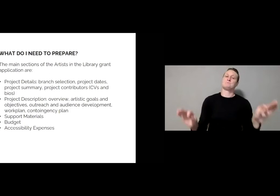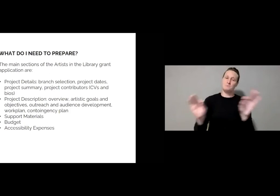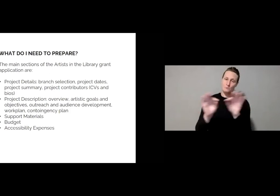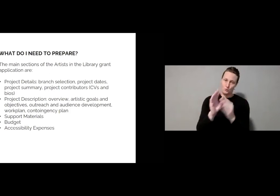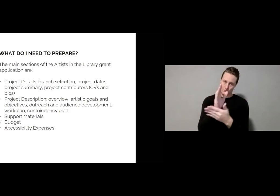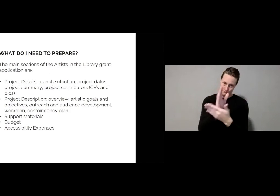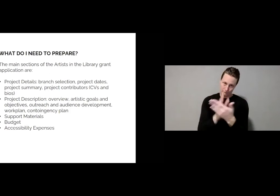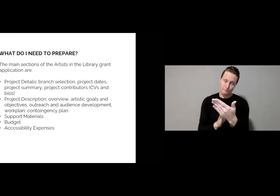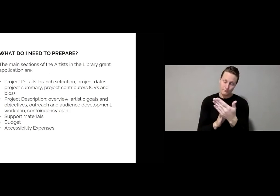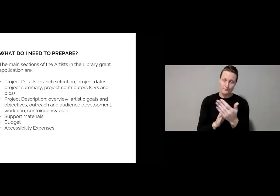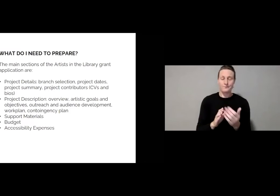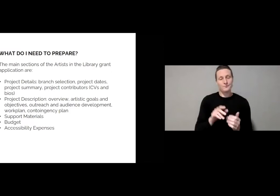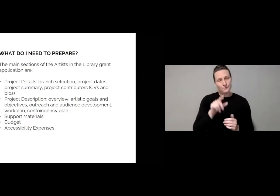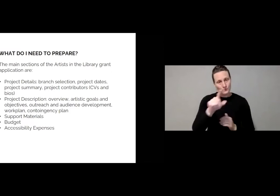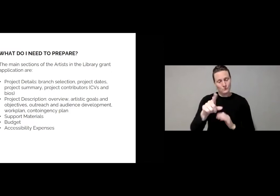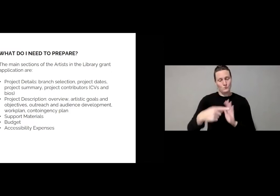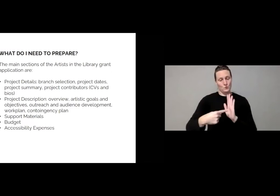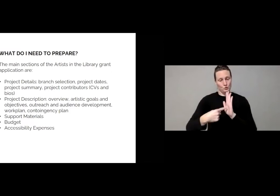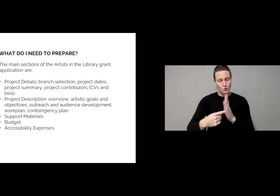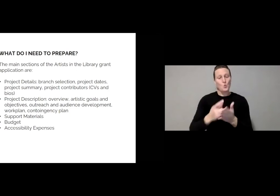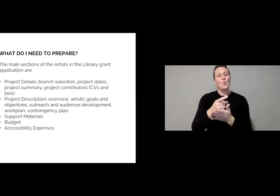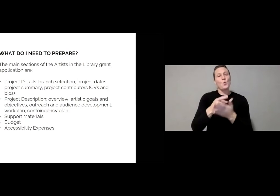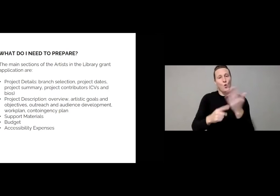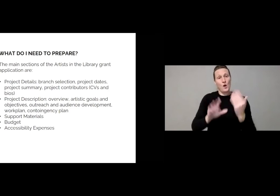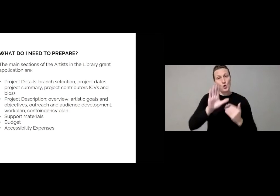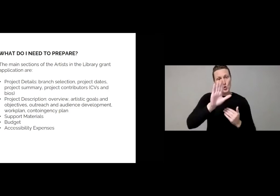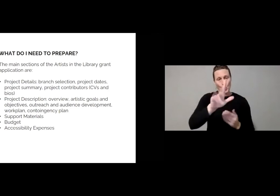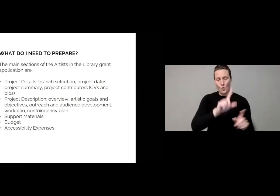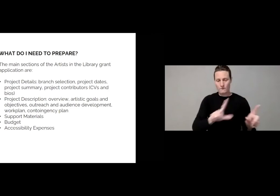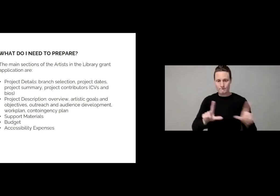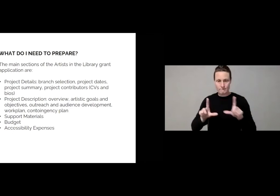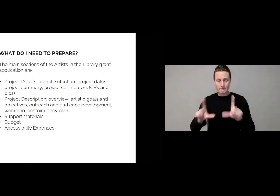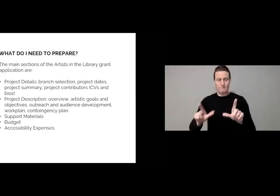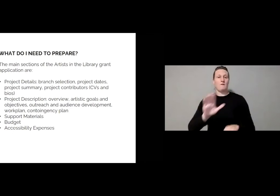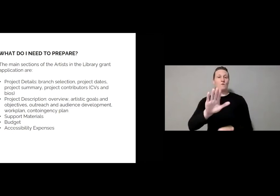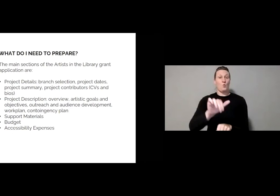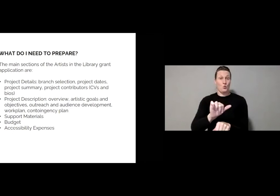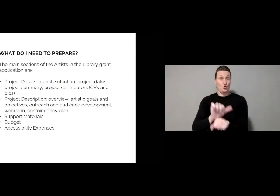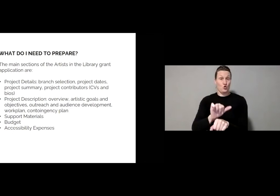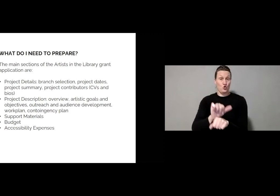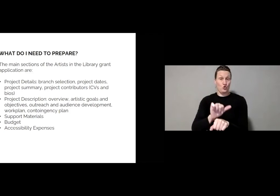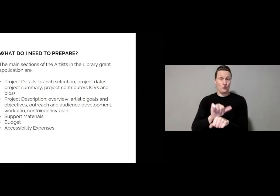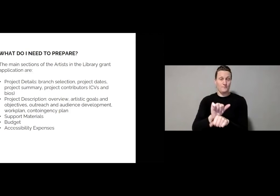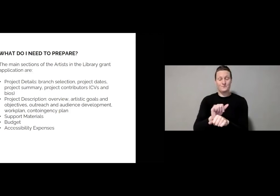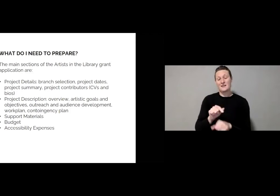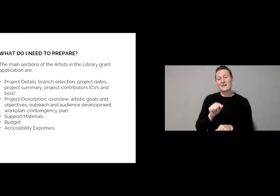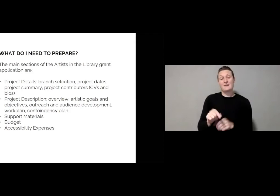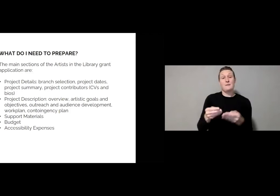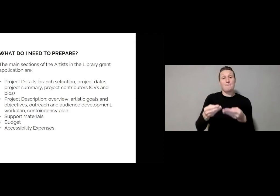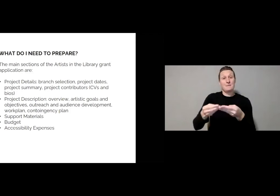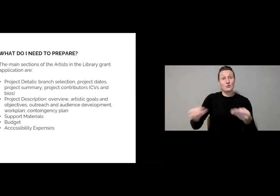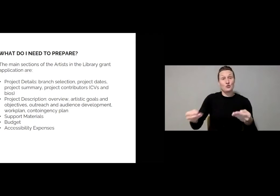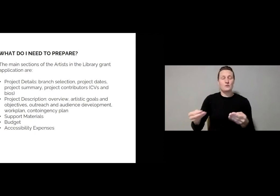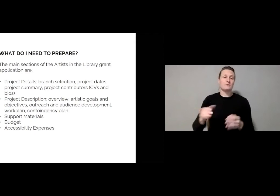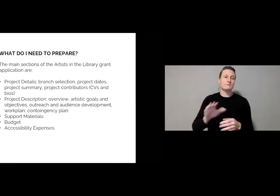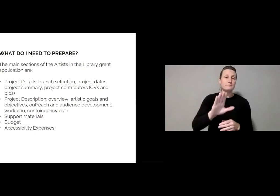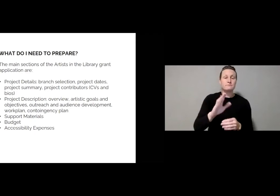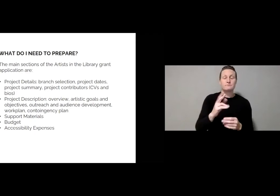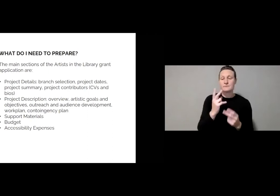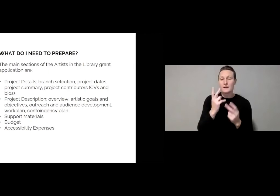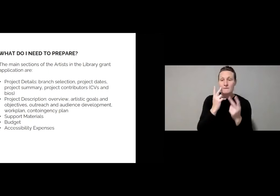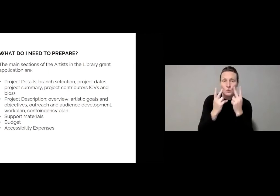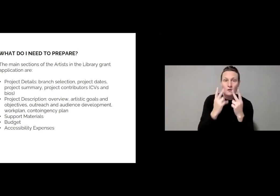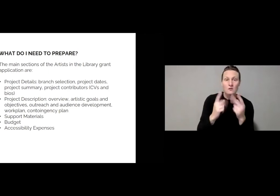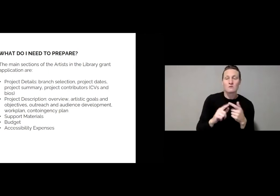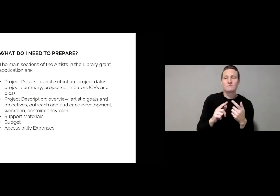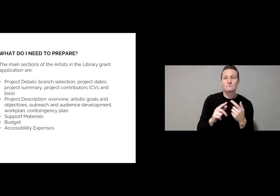own practice and your own work. So you're going to be showing, you know, images and video and audio